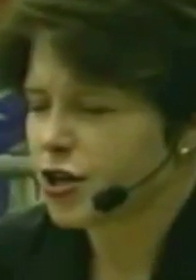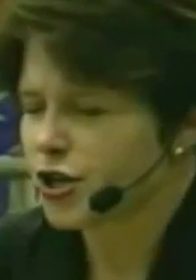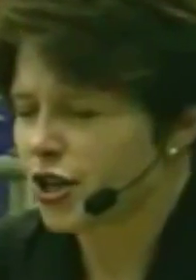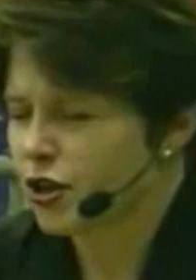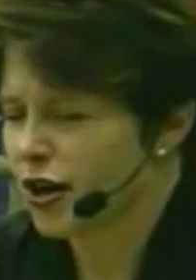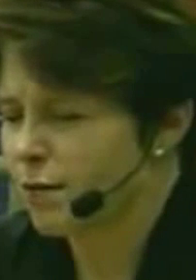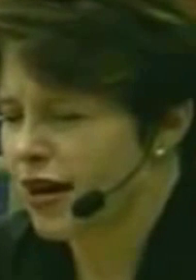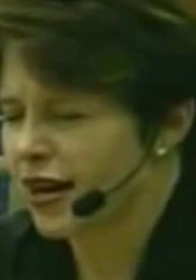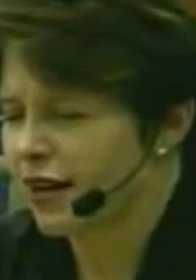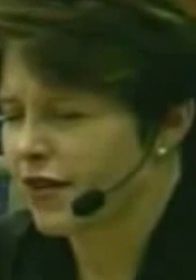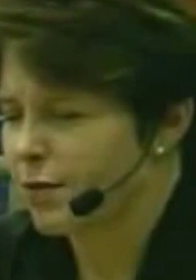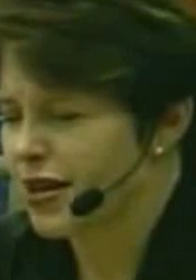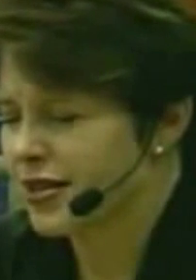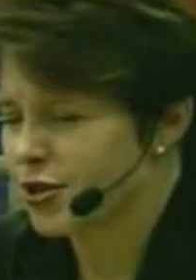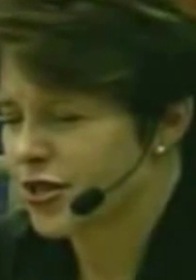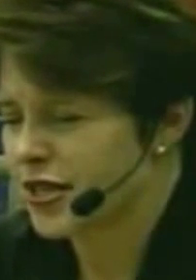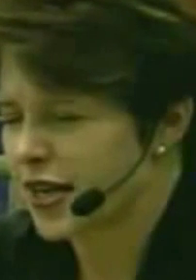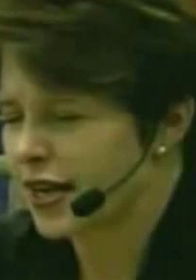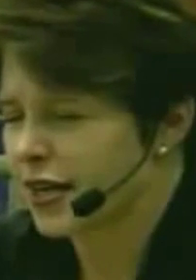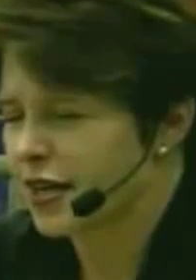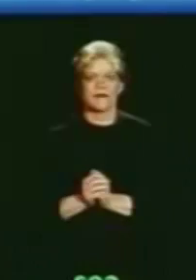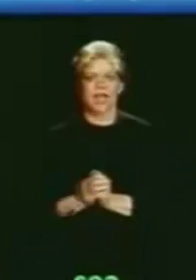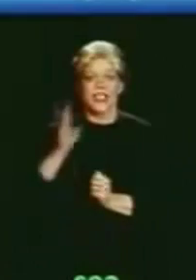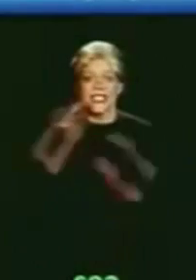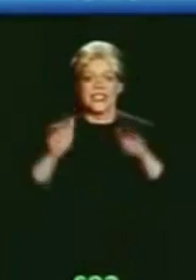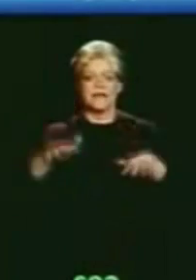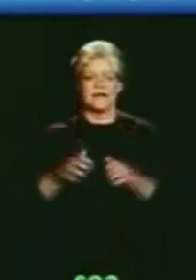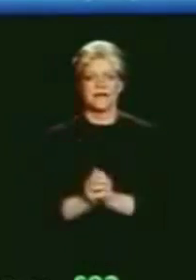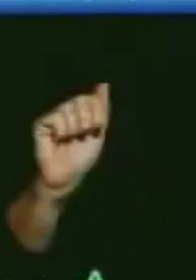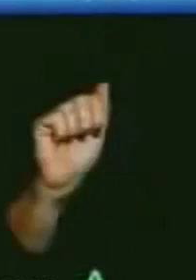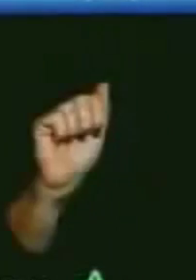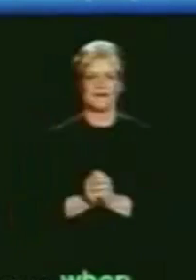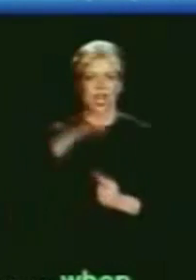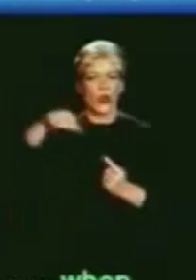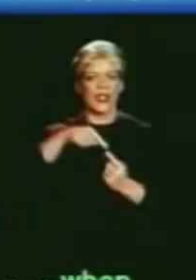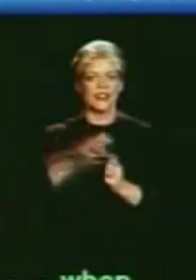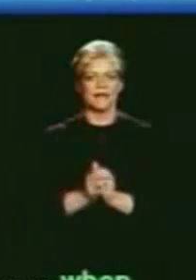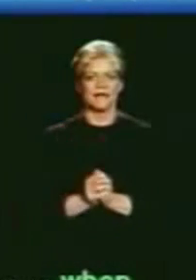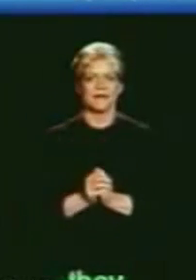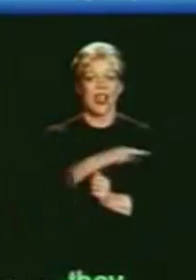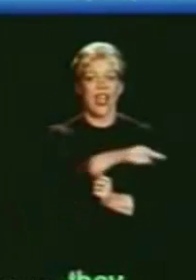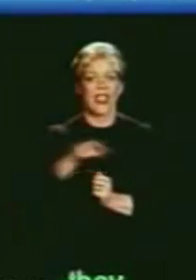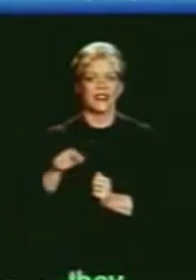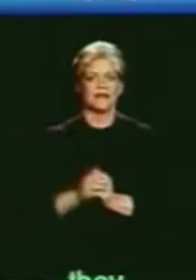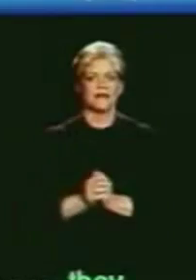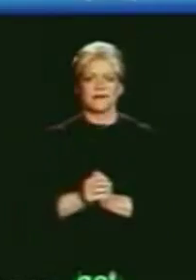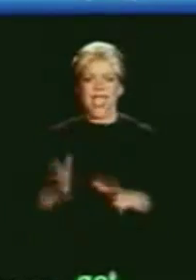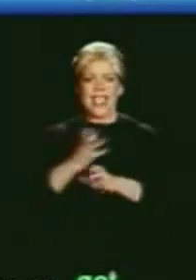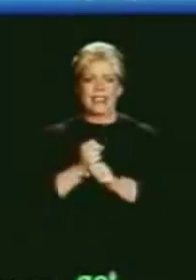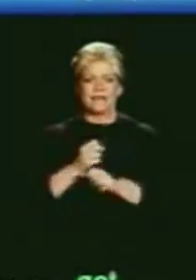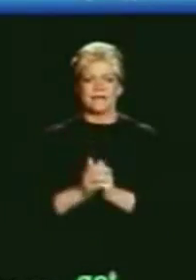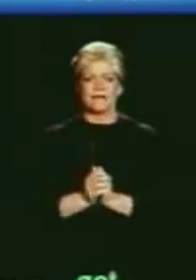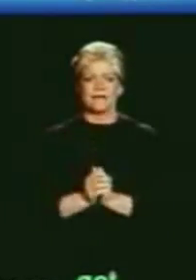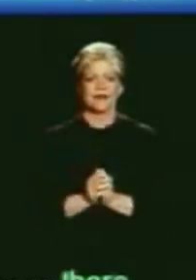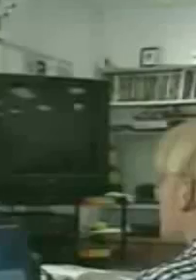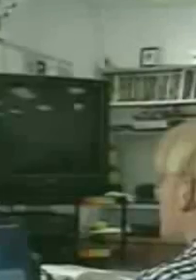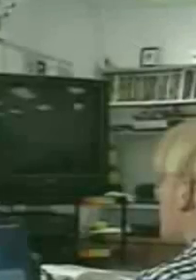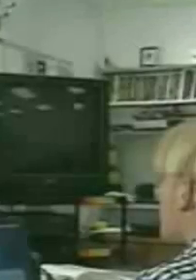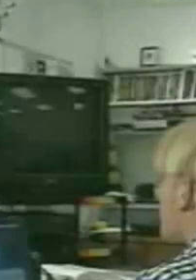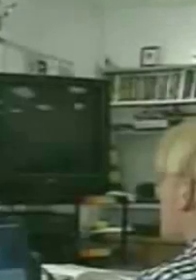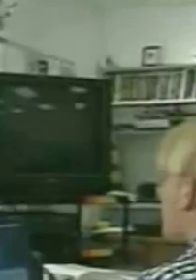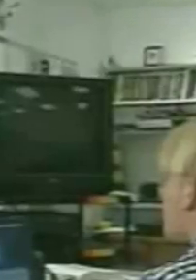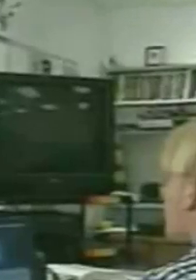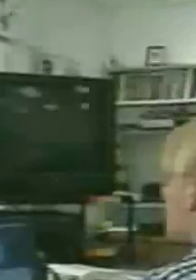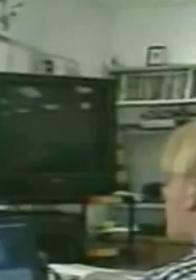program allowing direct communication in all natural environments. This is state-of-the-art technology for speech conversion.